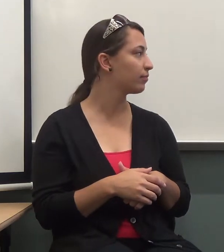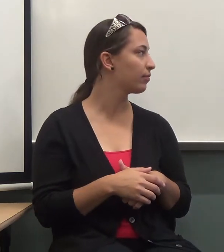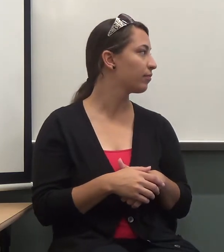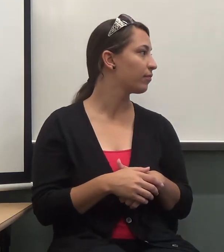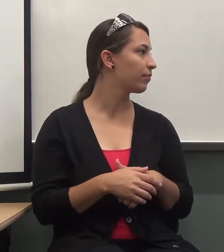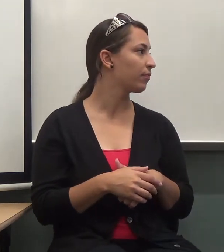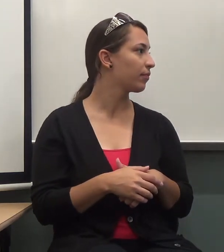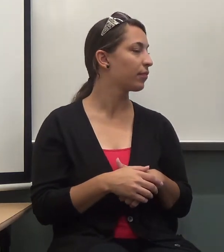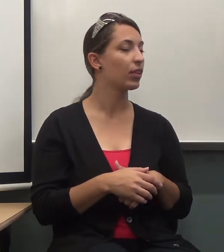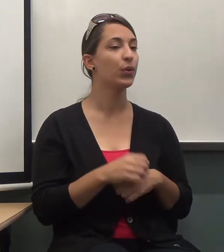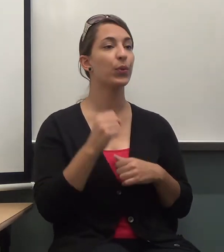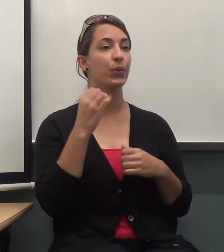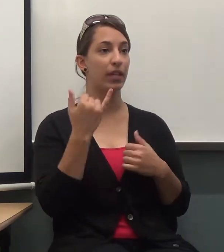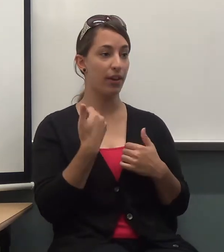Okay, so now we have our sentence.